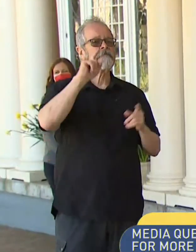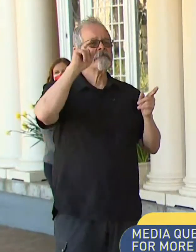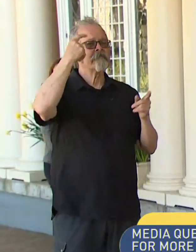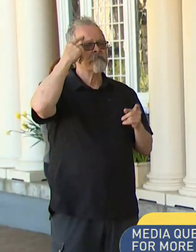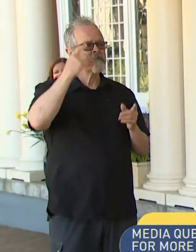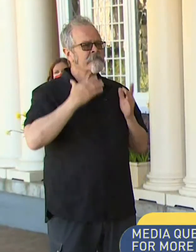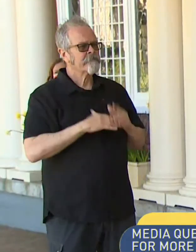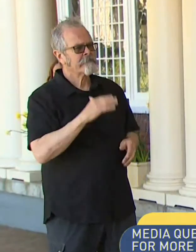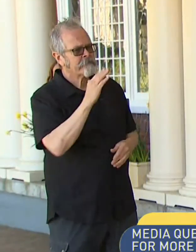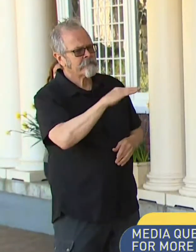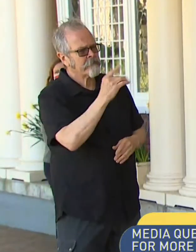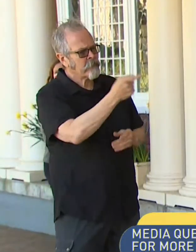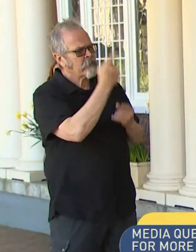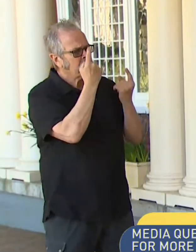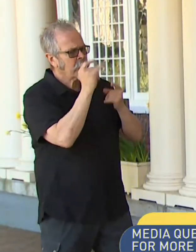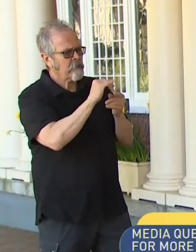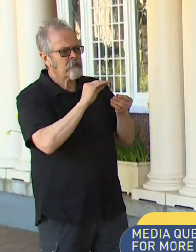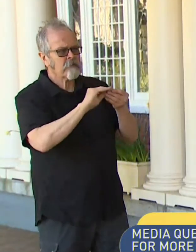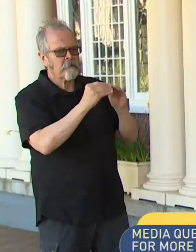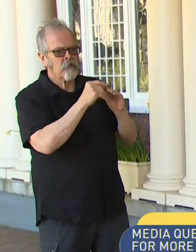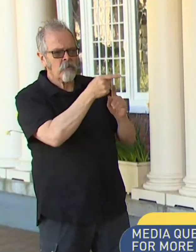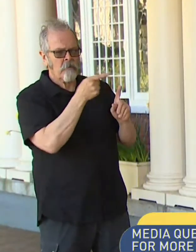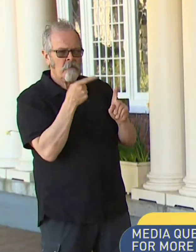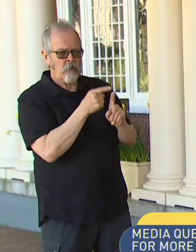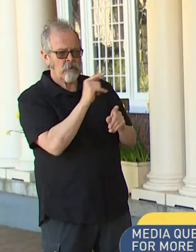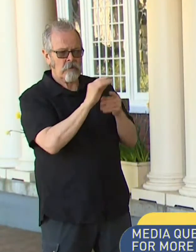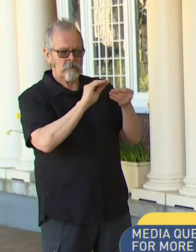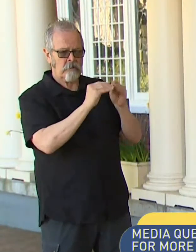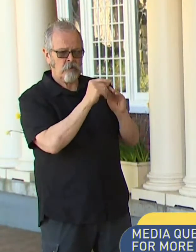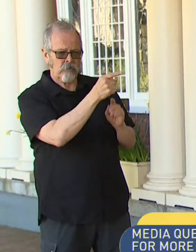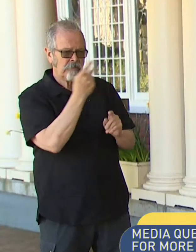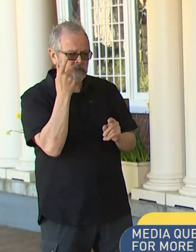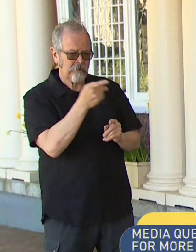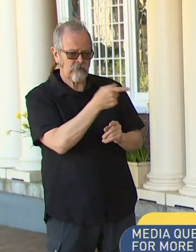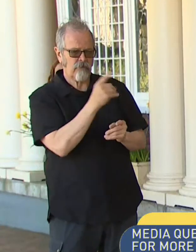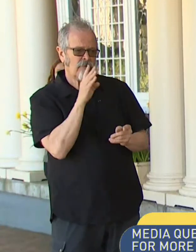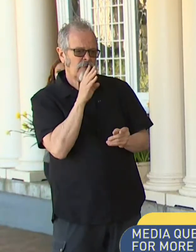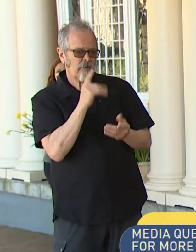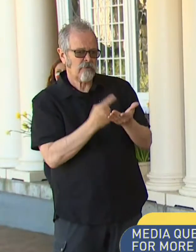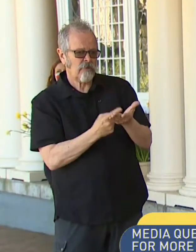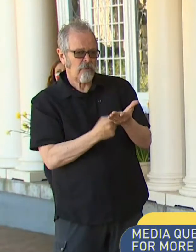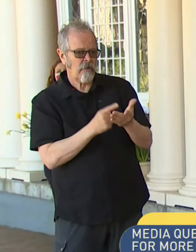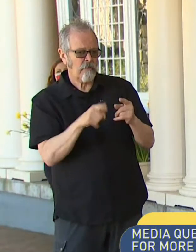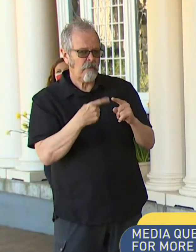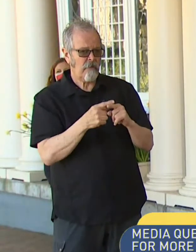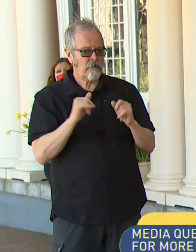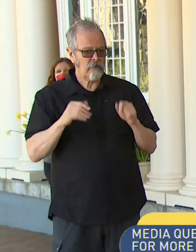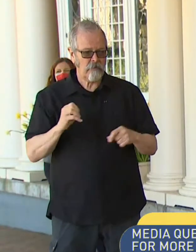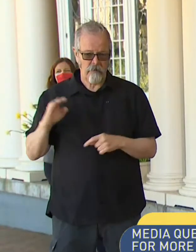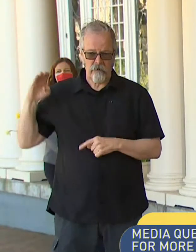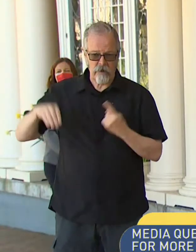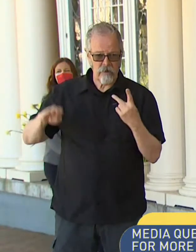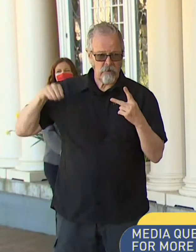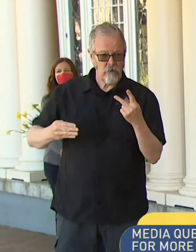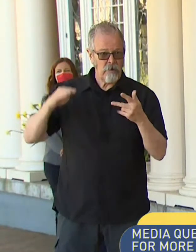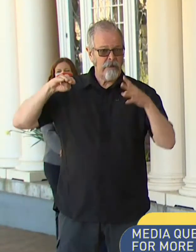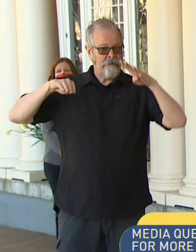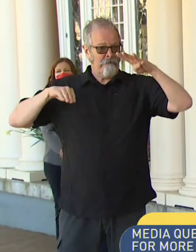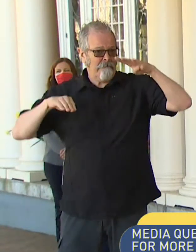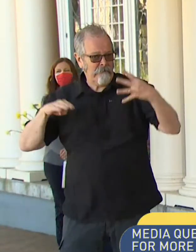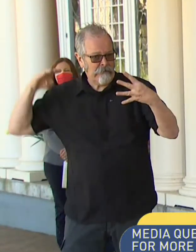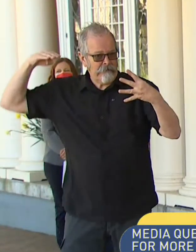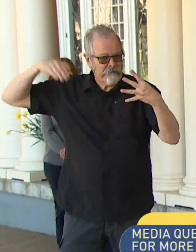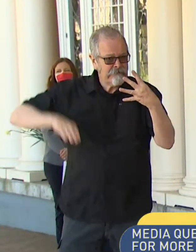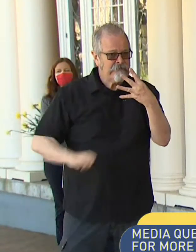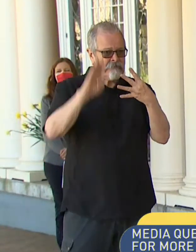numbers that you were seeing, you've been talking about potential 4th wave for a couple of weeks now. You're still seeing the numbers go